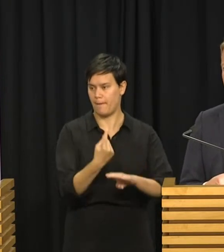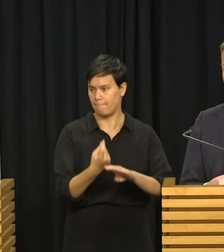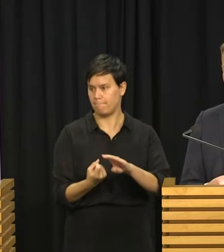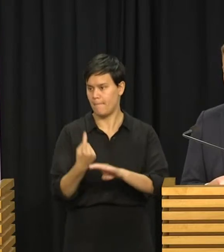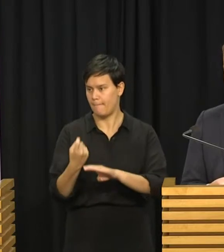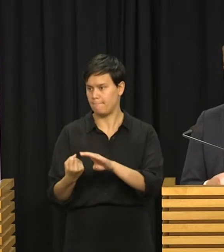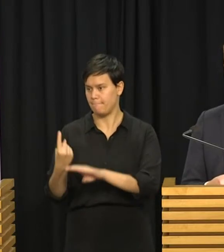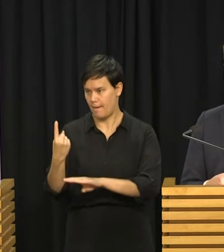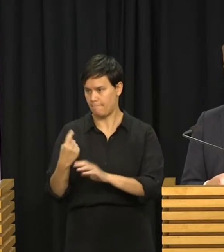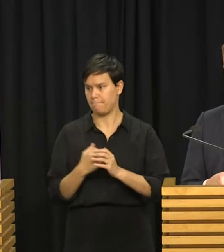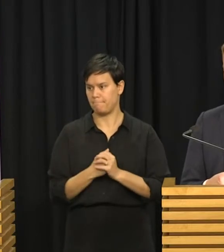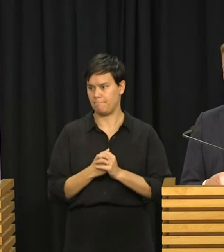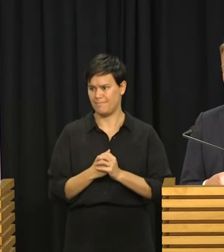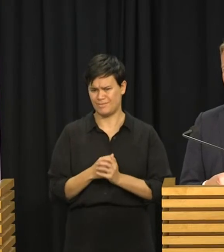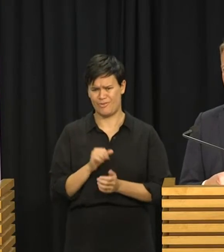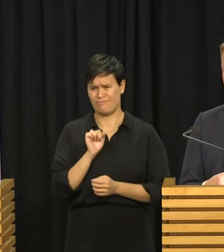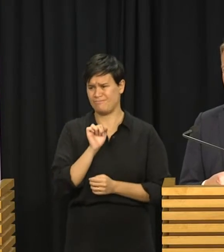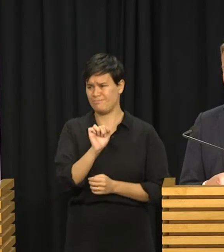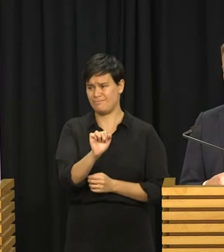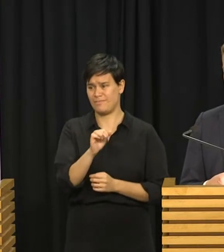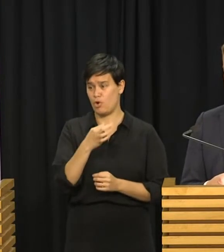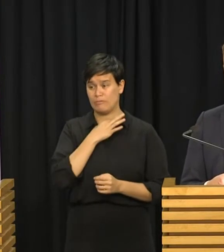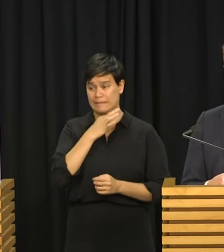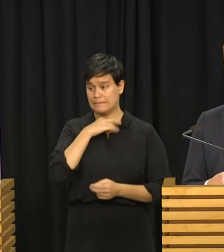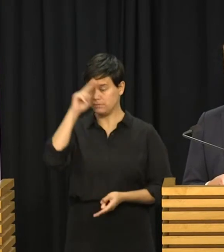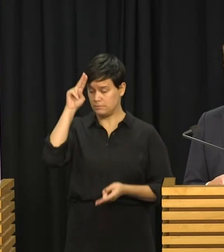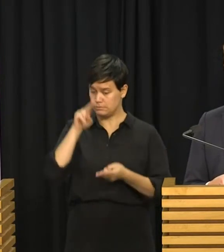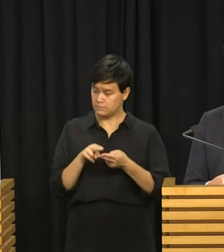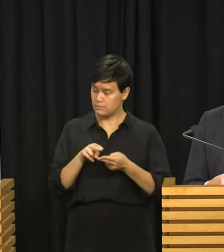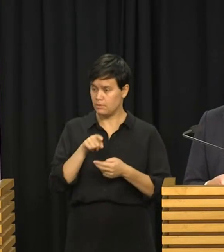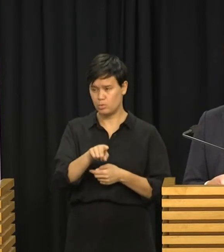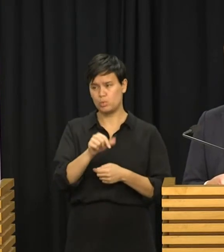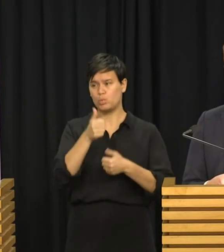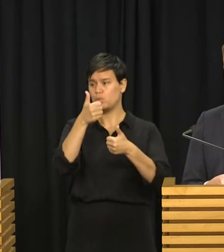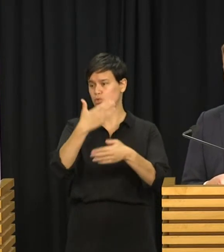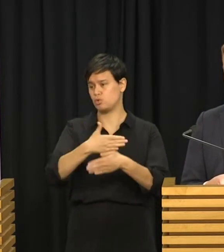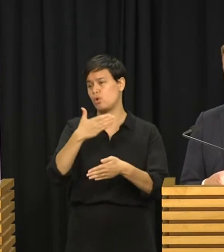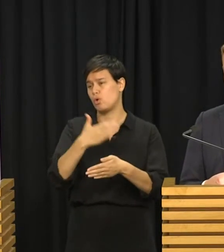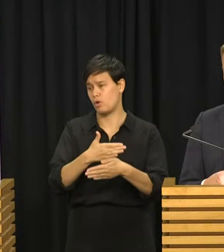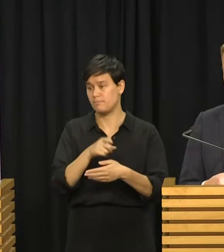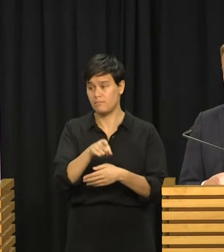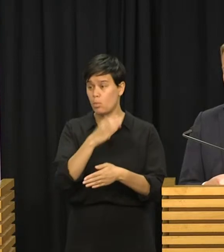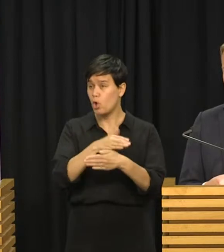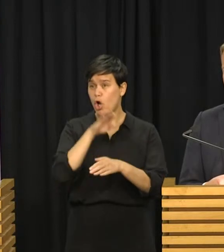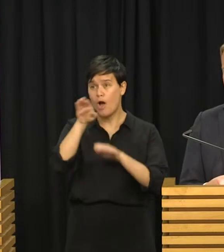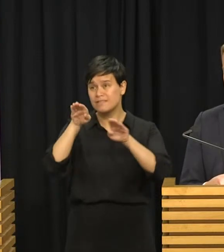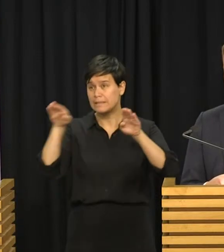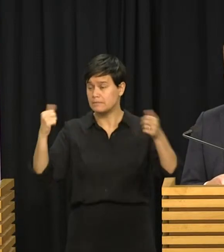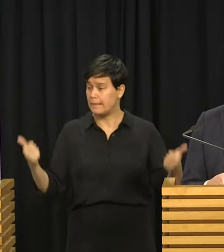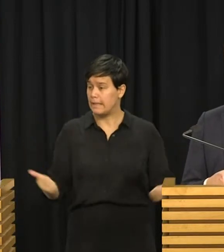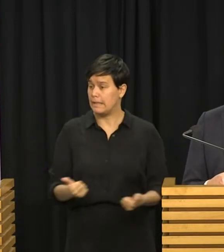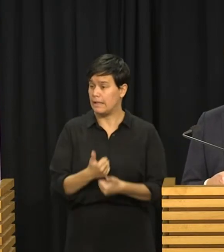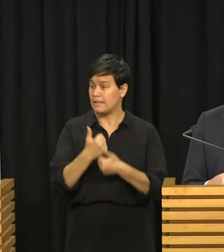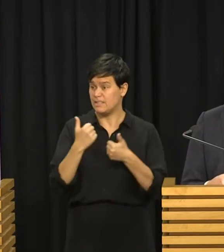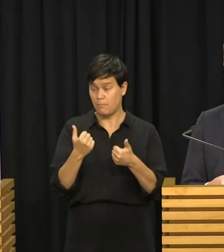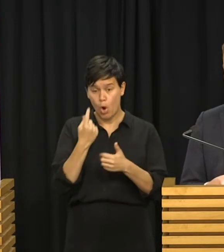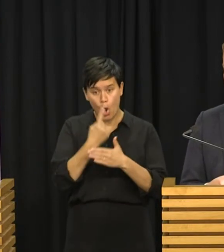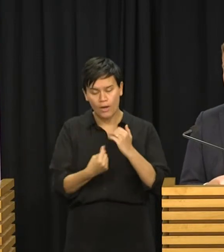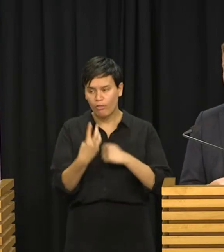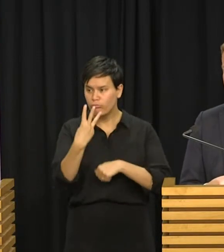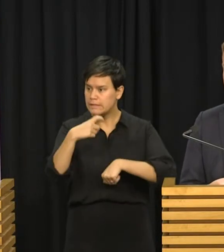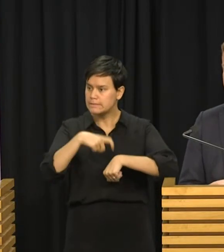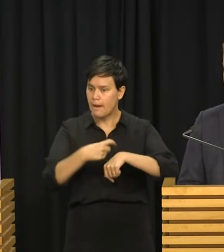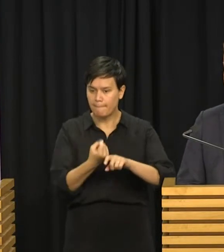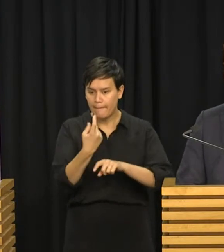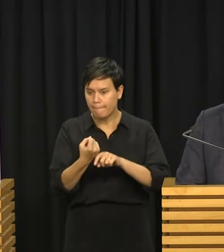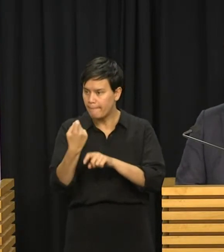job in containing the risk of people being infected whilst they're working internationally, and I want to acknowledge that. They are working very, very